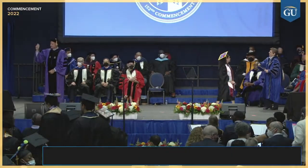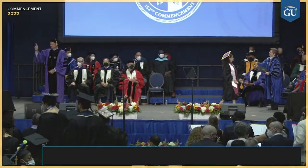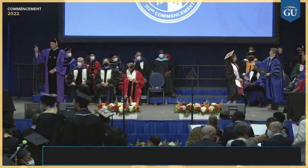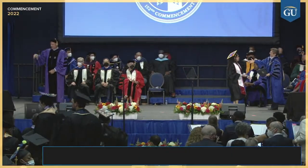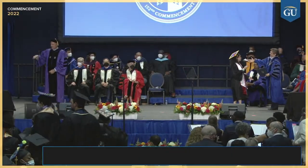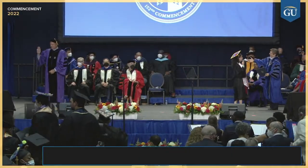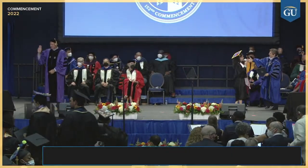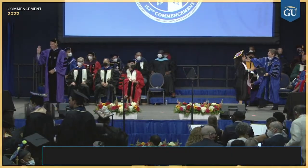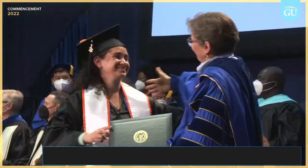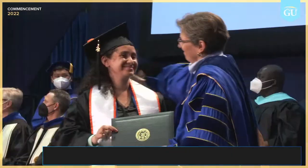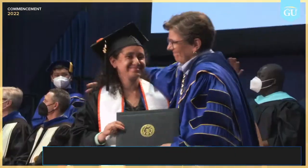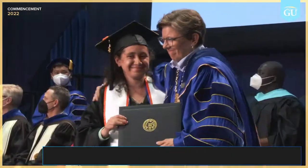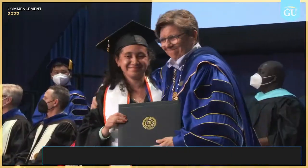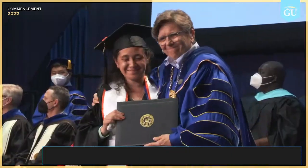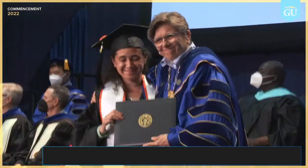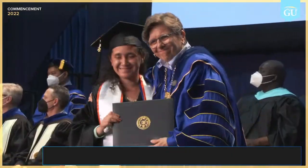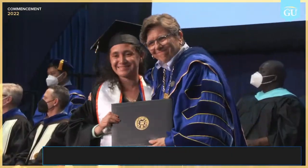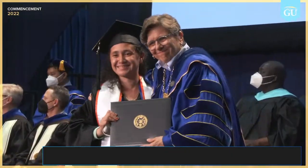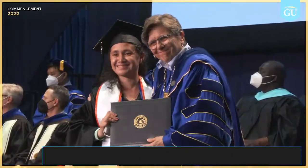Rollo Chester, Bachelor of Science.